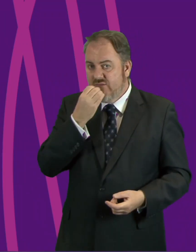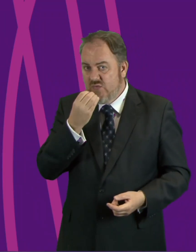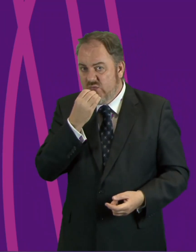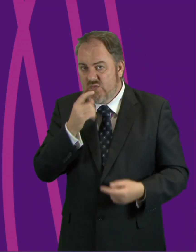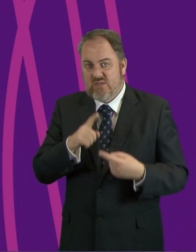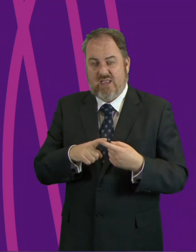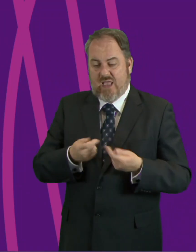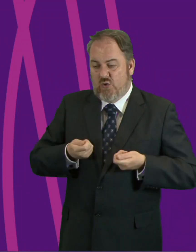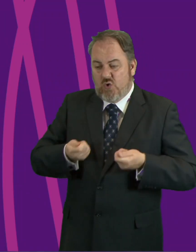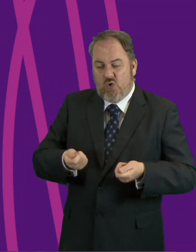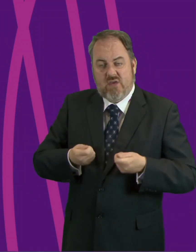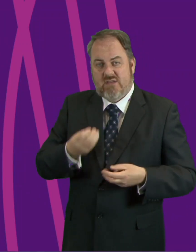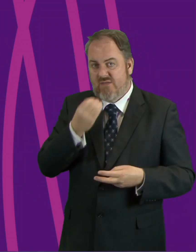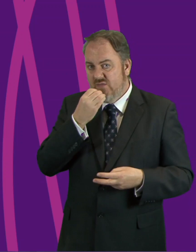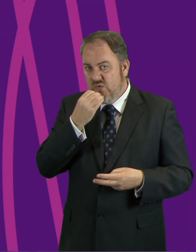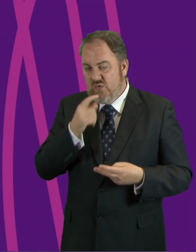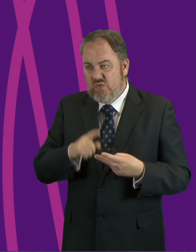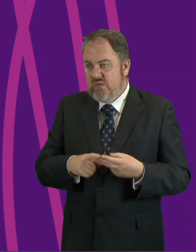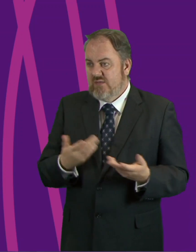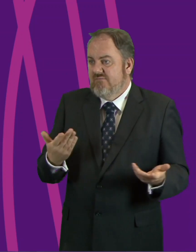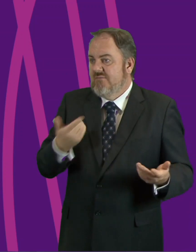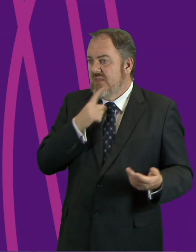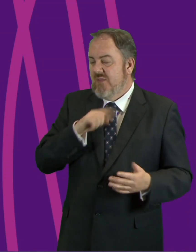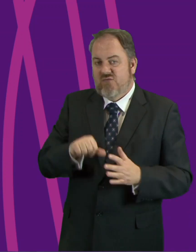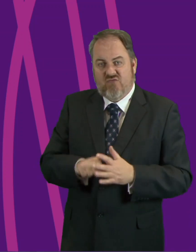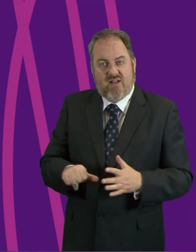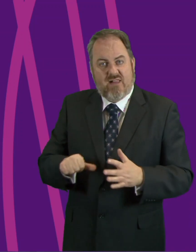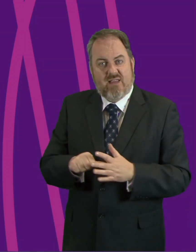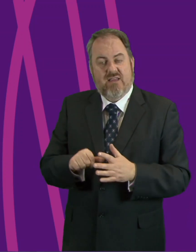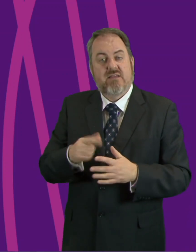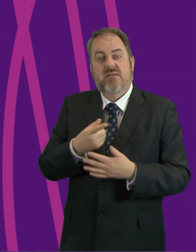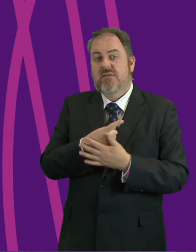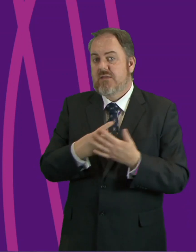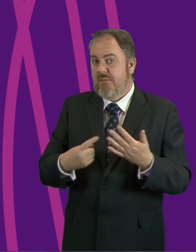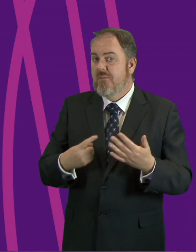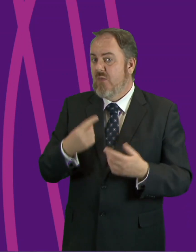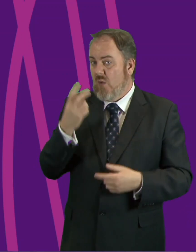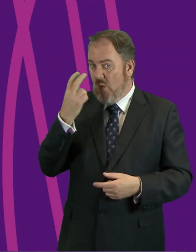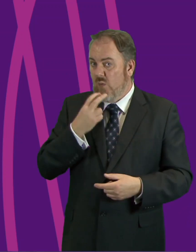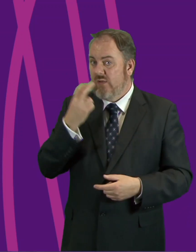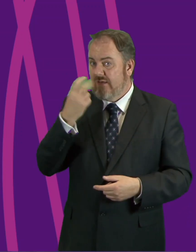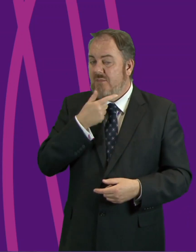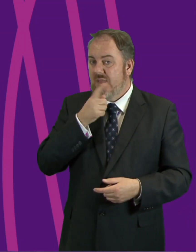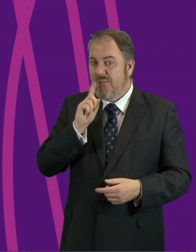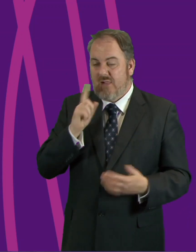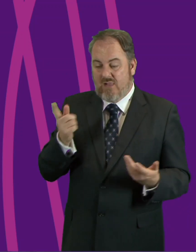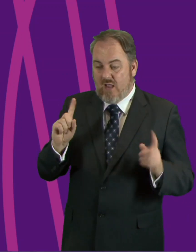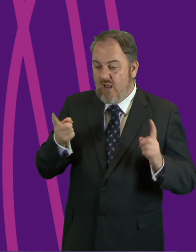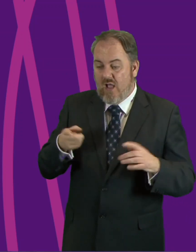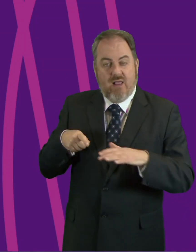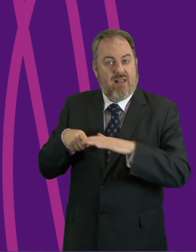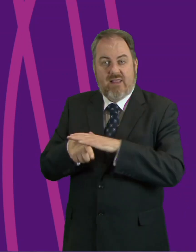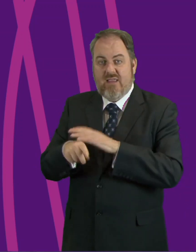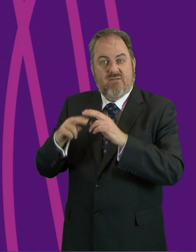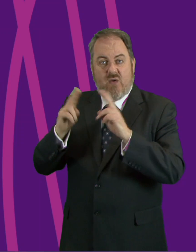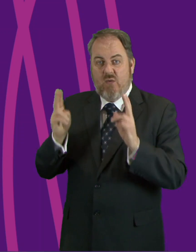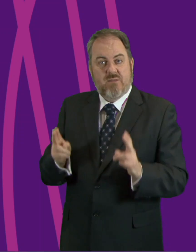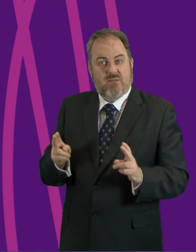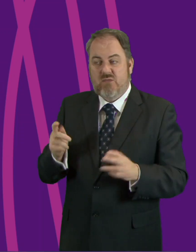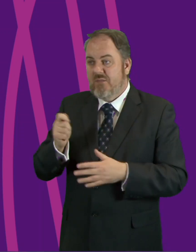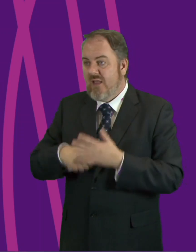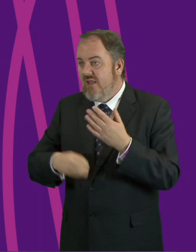provision, because that's one way of actually ensuring that some of the older people and the most vulnerable people will not leave their homes to go into the